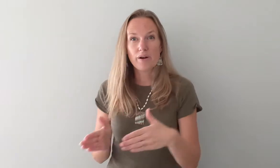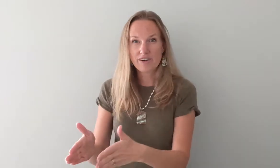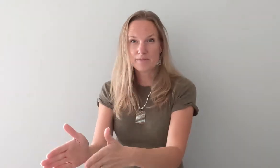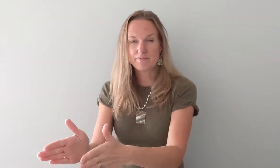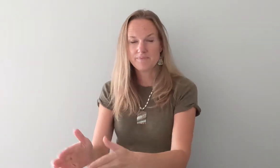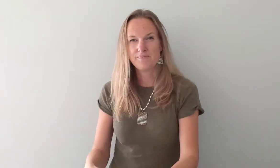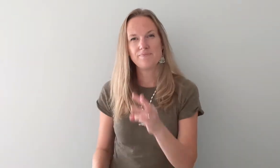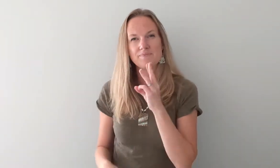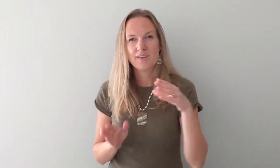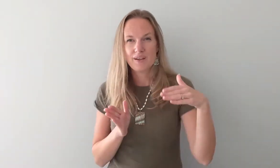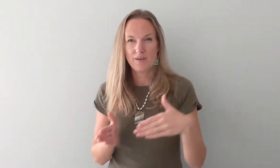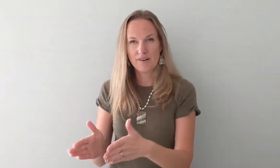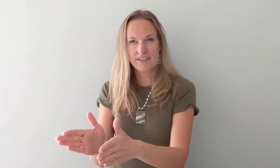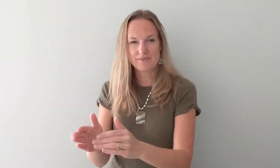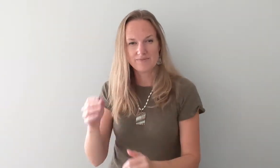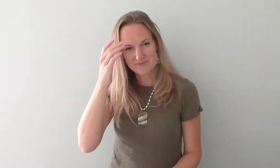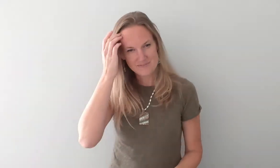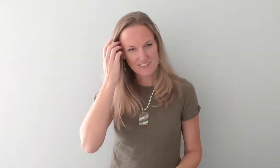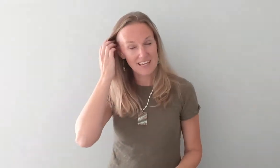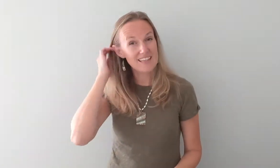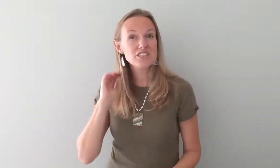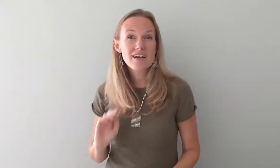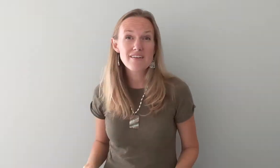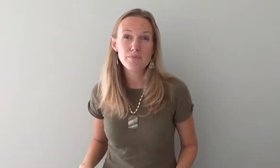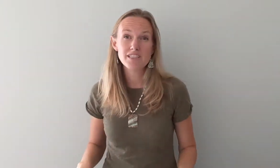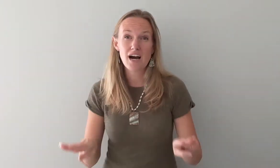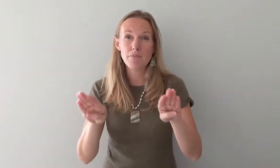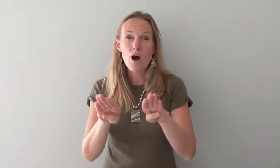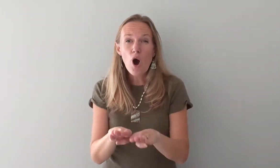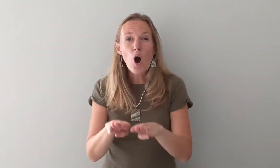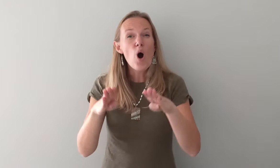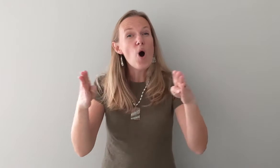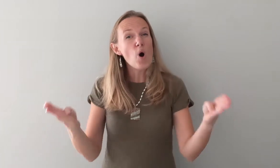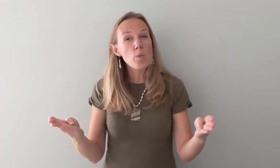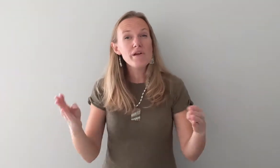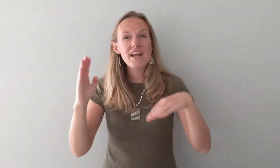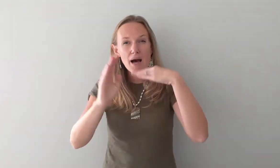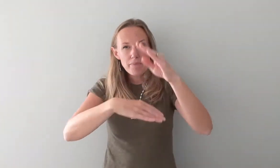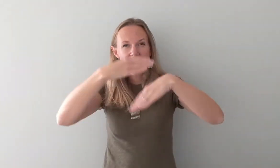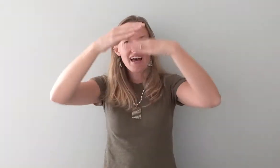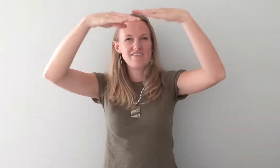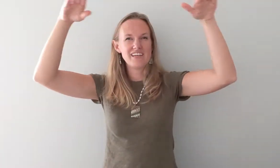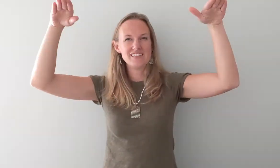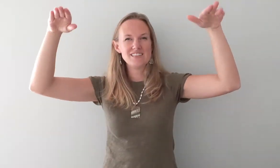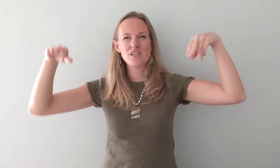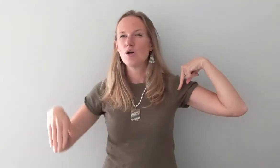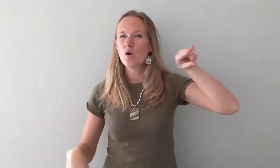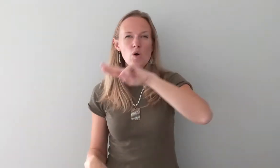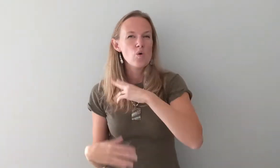River, river. Okay, let's try that from the top. Open up the heavens,